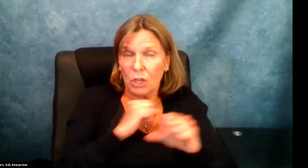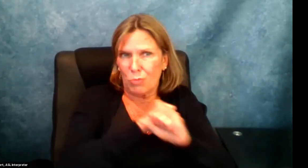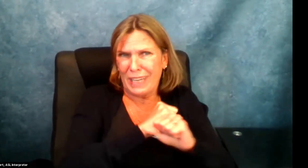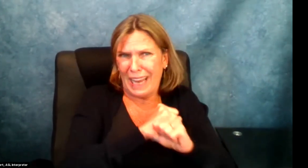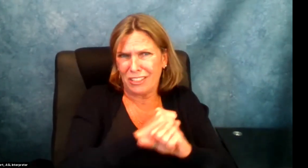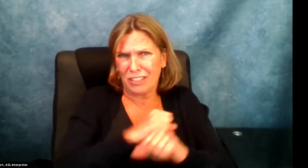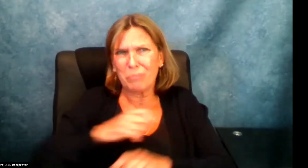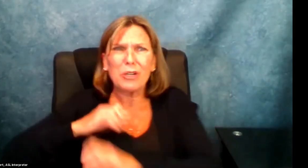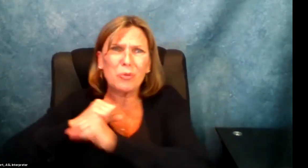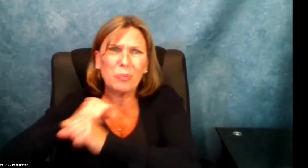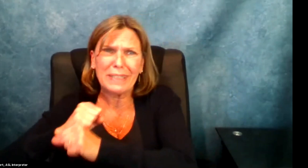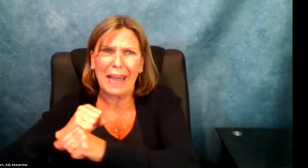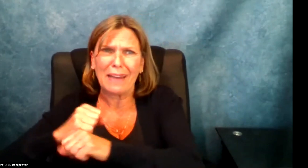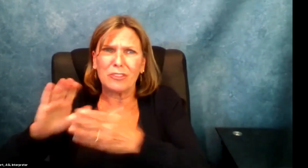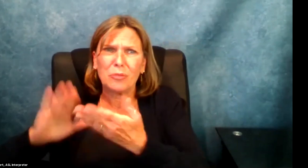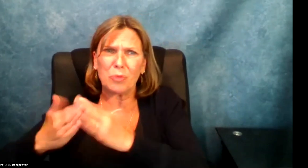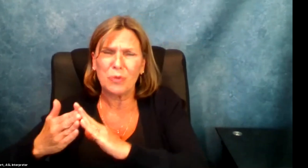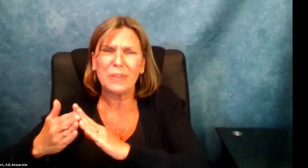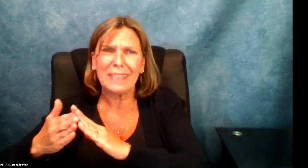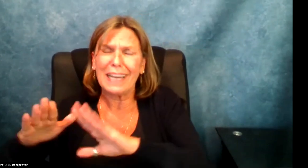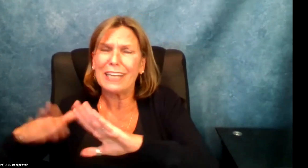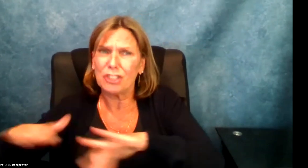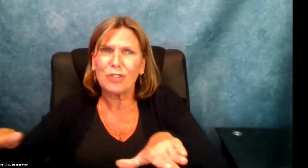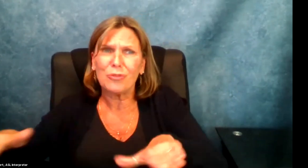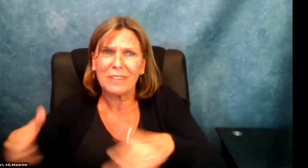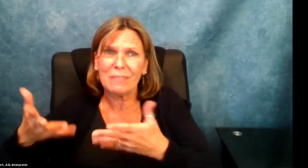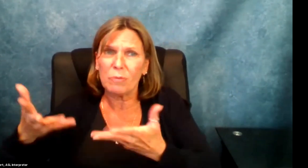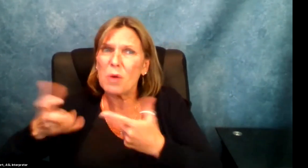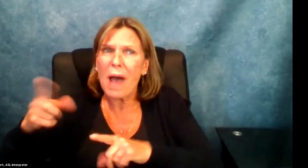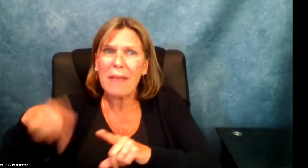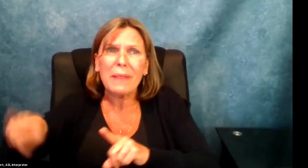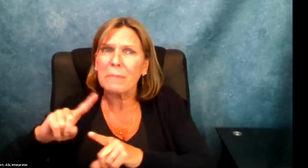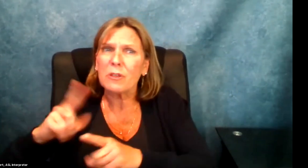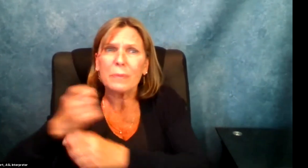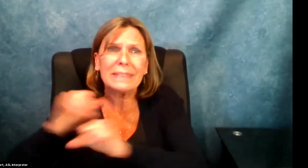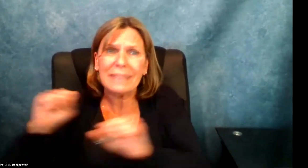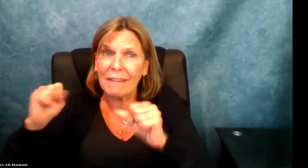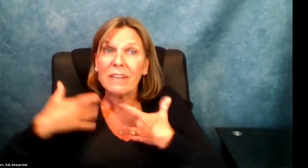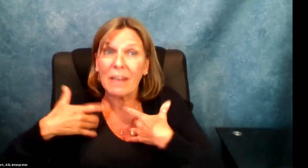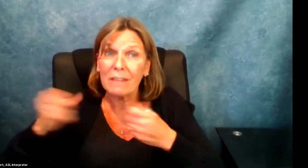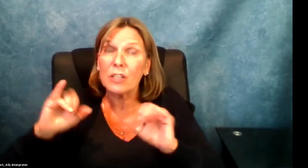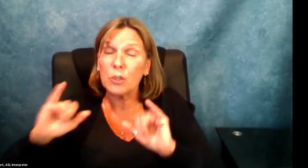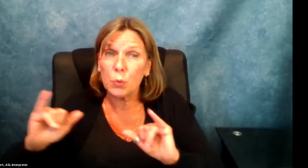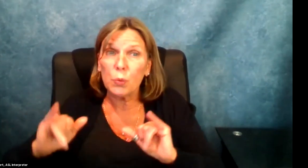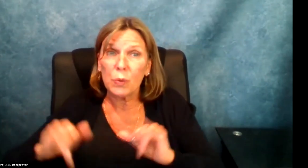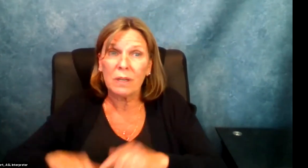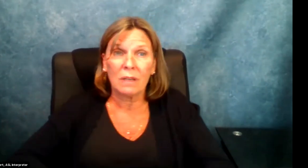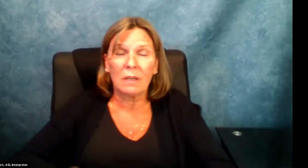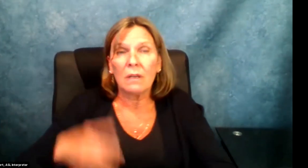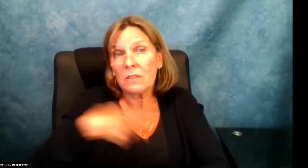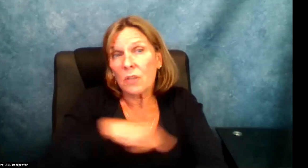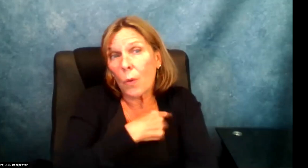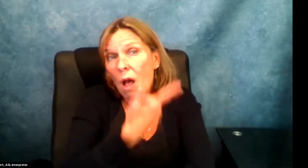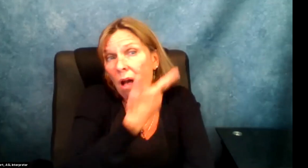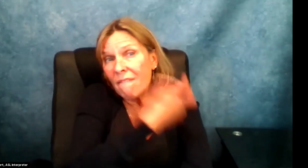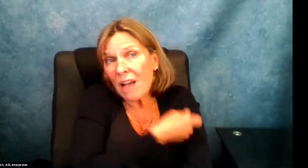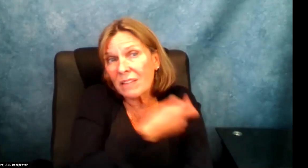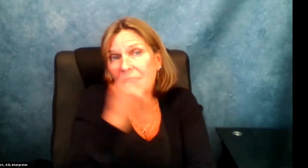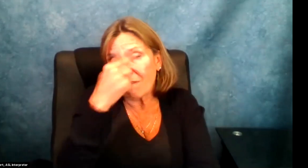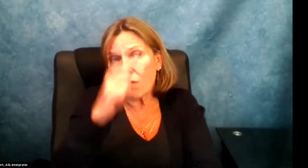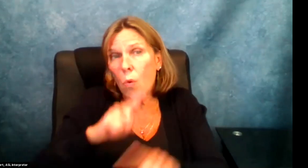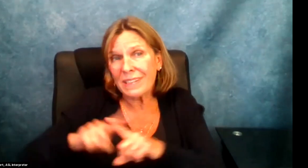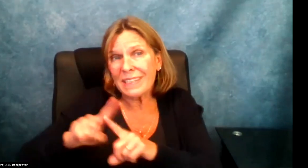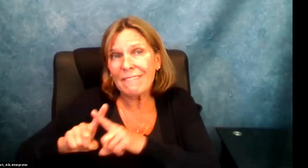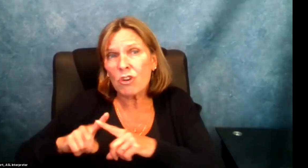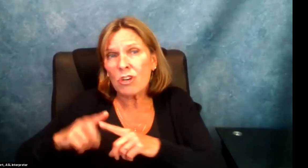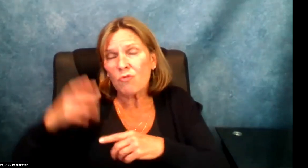day and we want to make sure that our community is safe and healthy. And again, everyone vaccinates for different reasons, but I just wanted to point that out